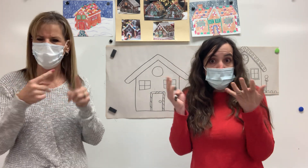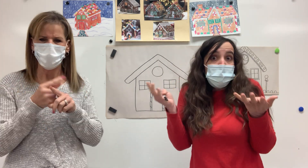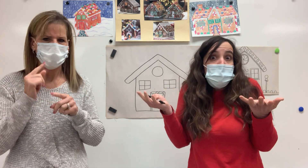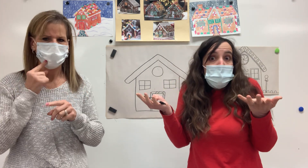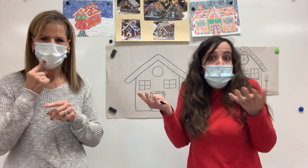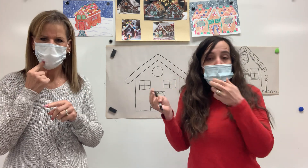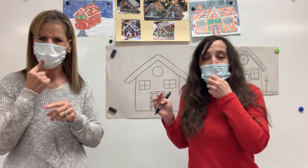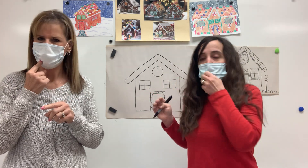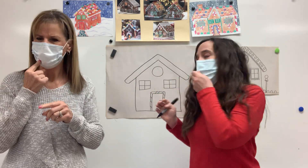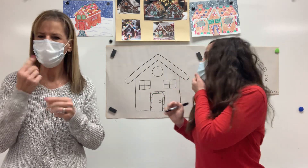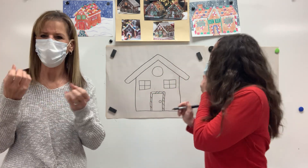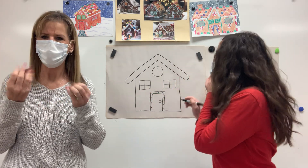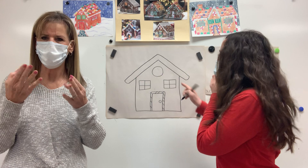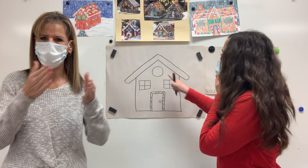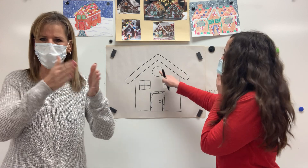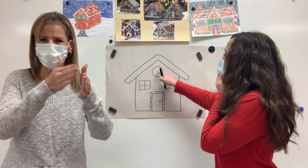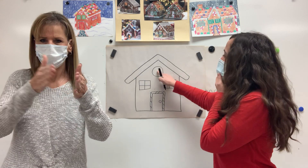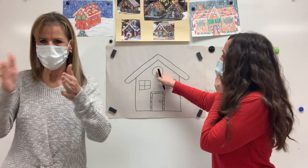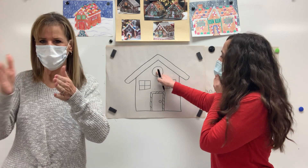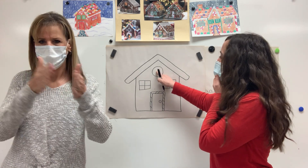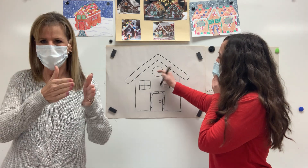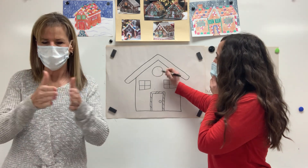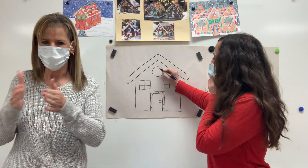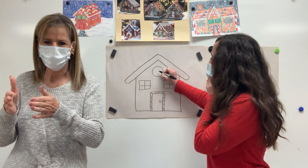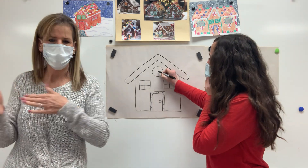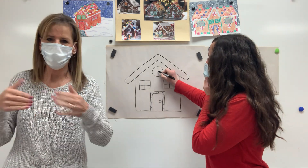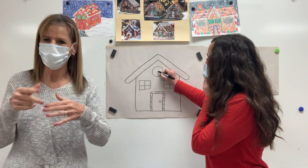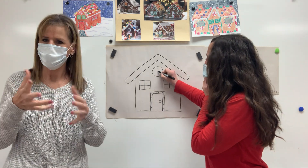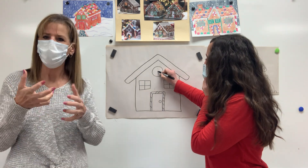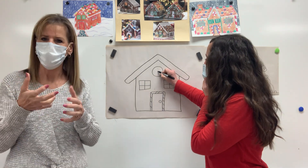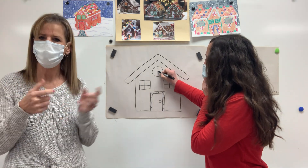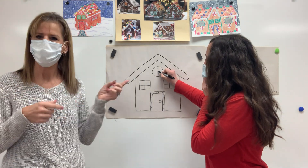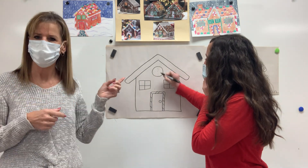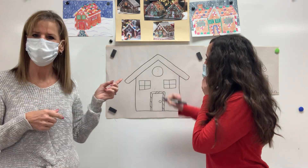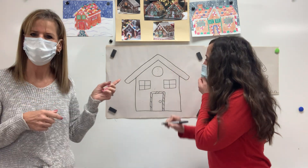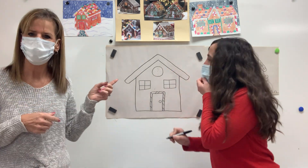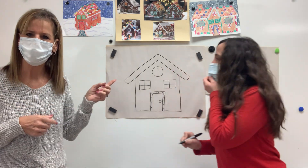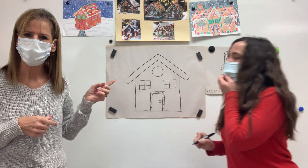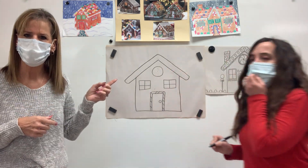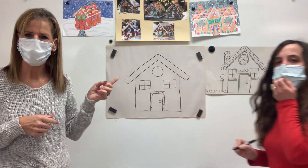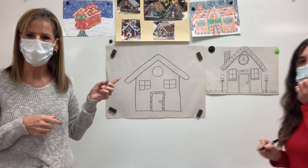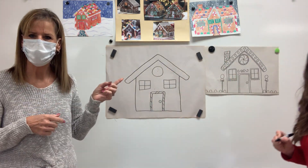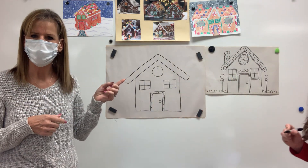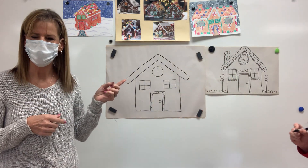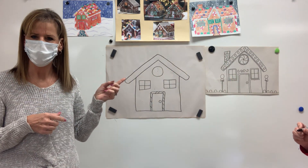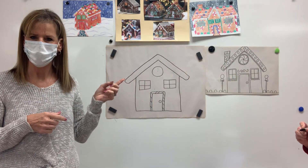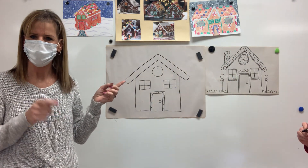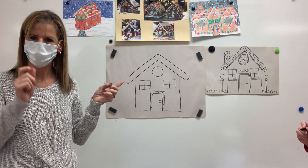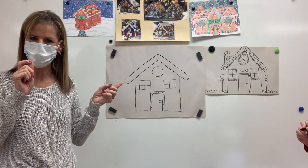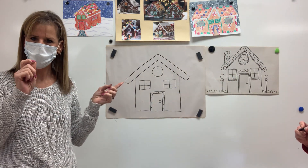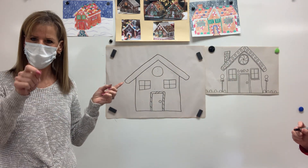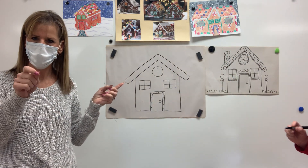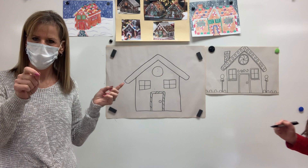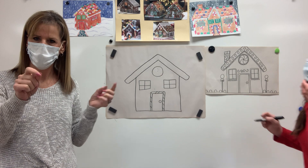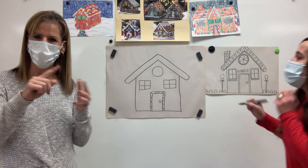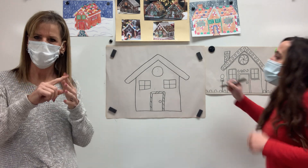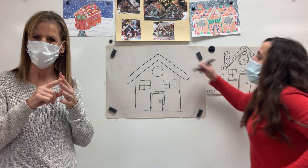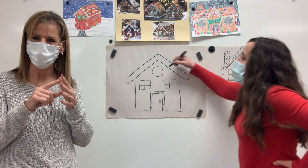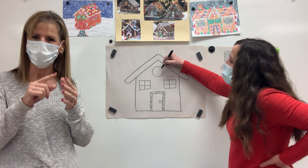pattern, do that, guys, no big deal. If you want a peppermint though, I'm gonna make a little tiny dot right in the middle of my circle. And then